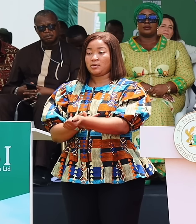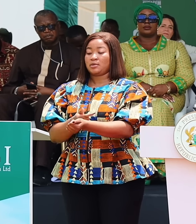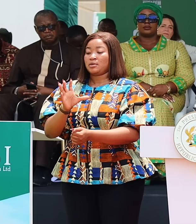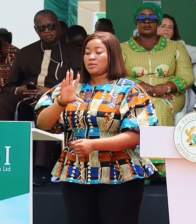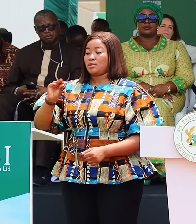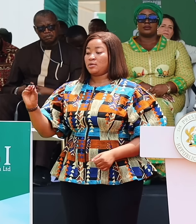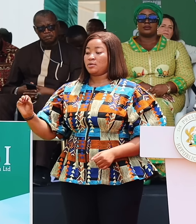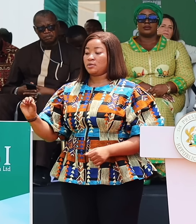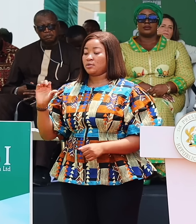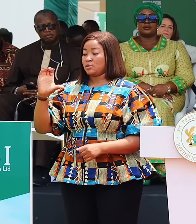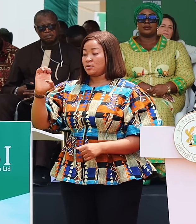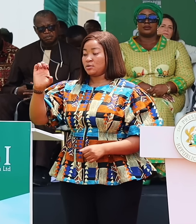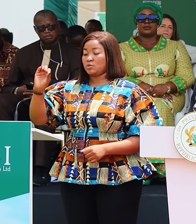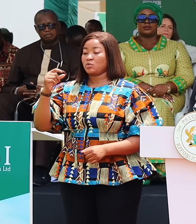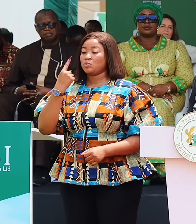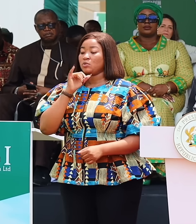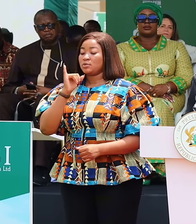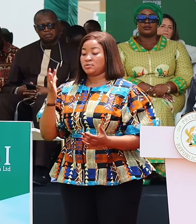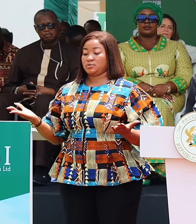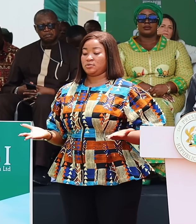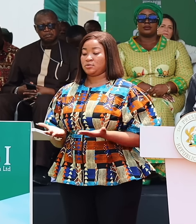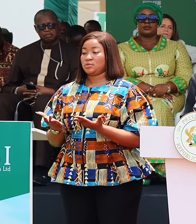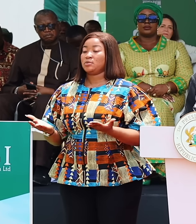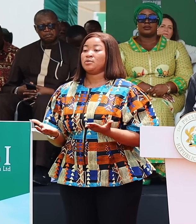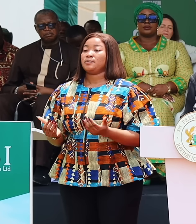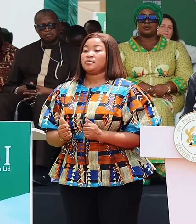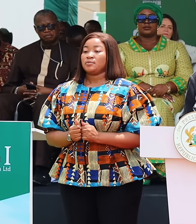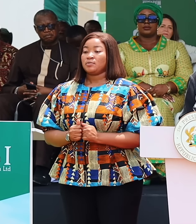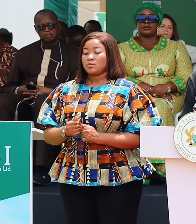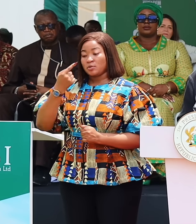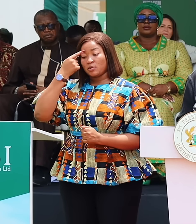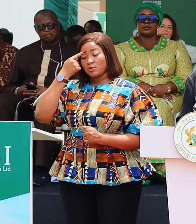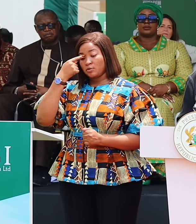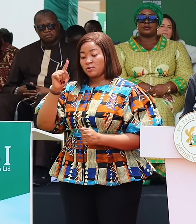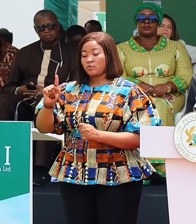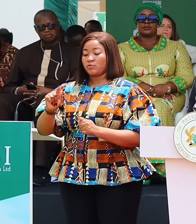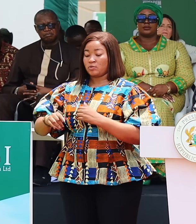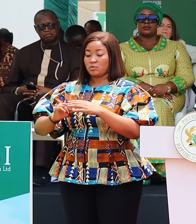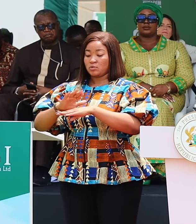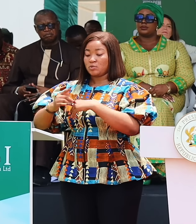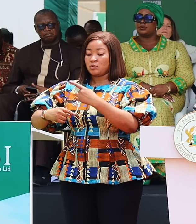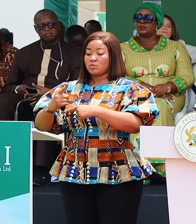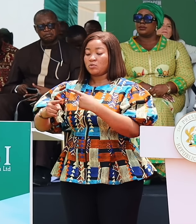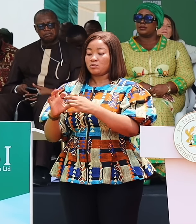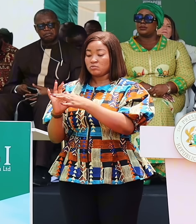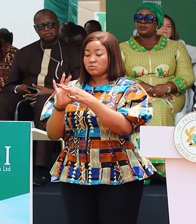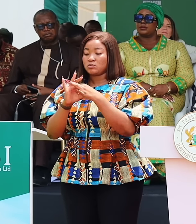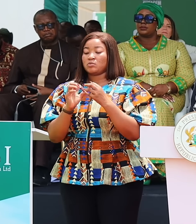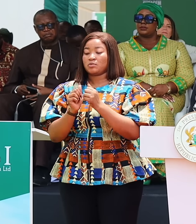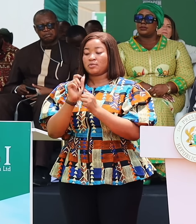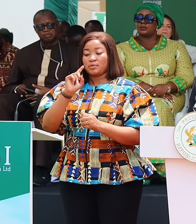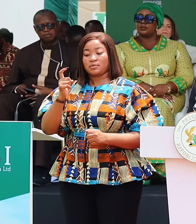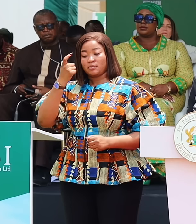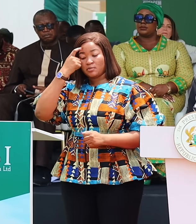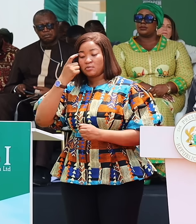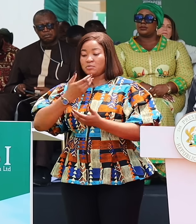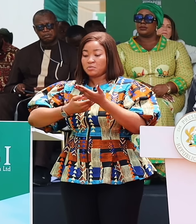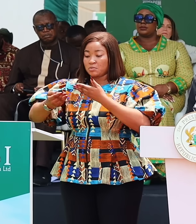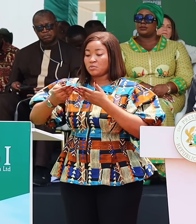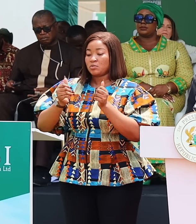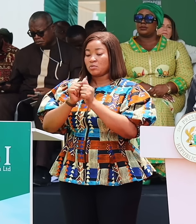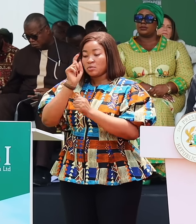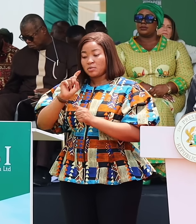and their CEO is here, Mr. Dawson, for its ongoing engagement with government. Dialogue between government